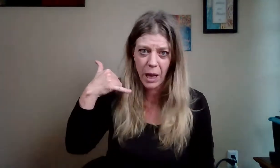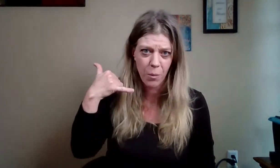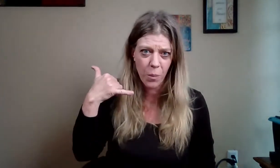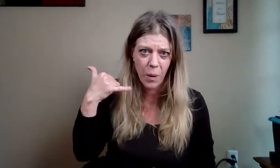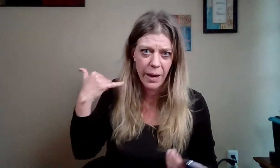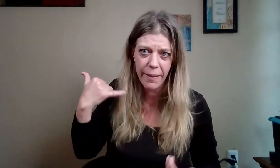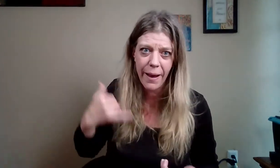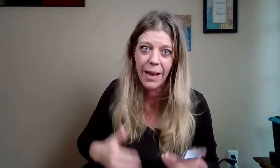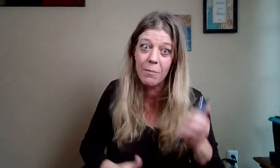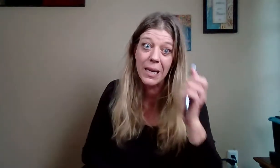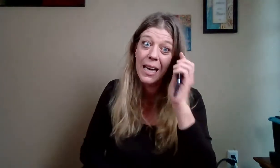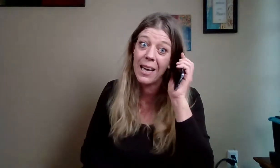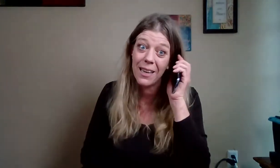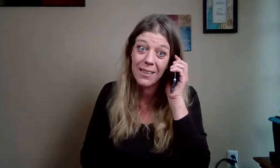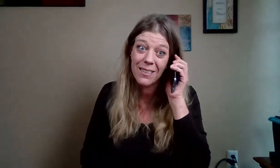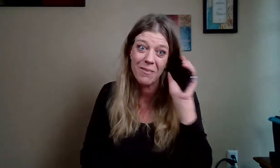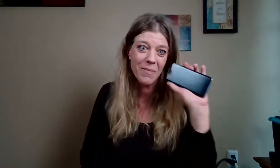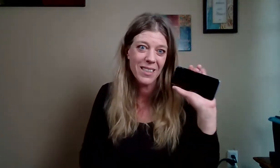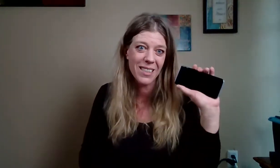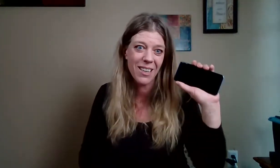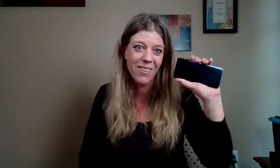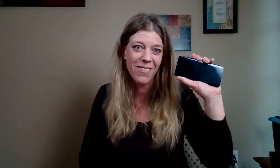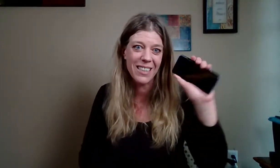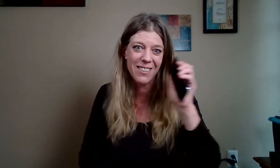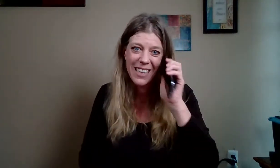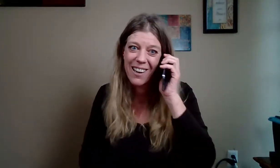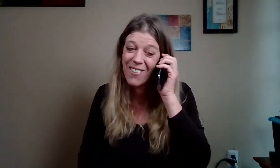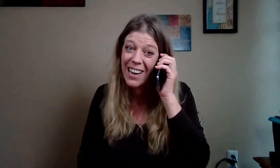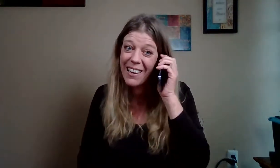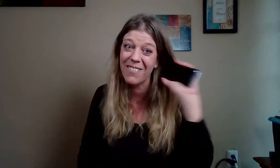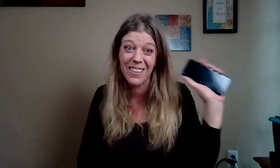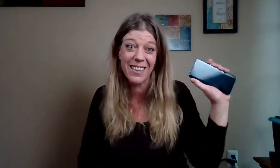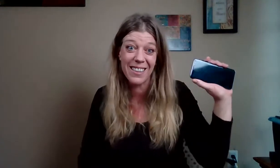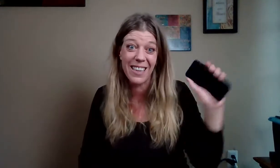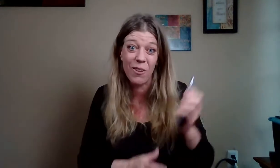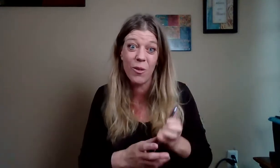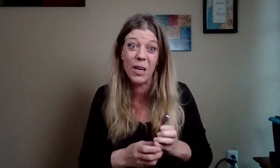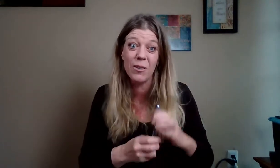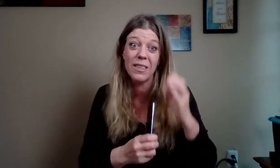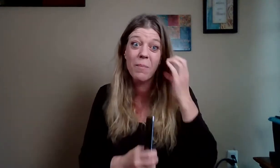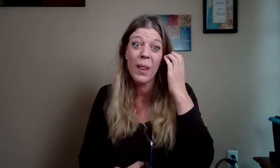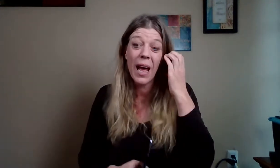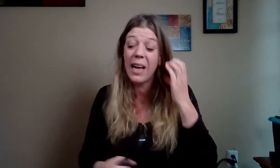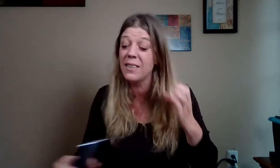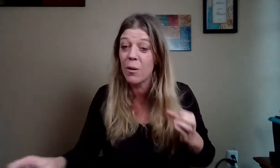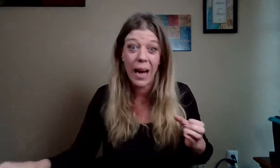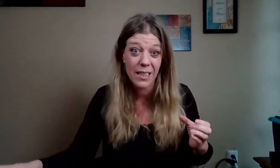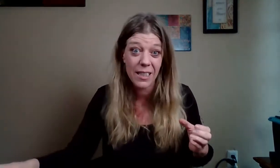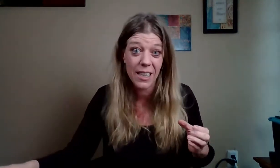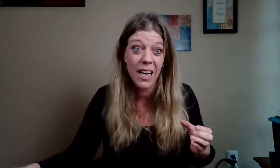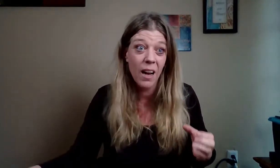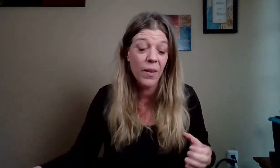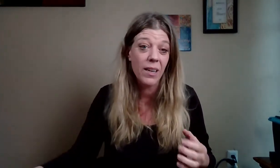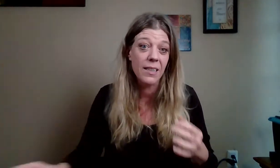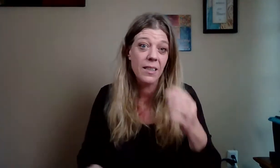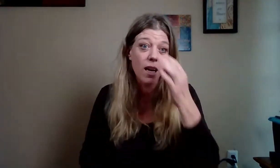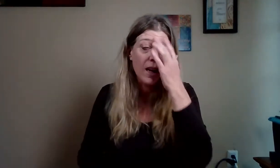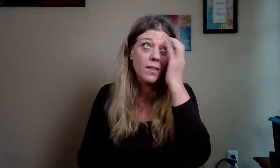be like, why that? Because look at what we do now, right? With the cell phones. And so actually there is talk.